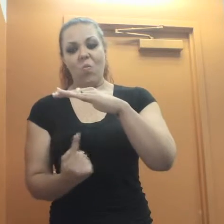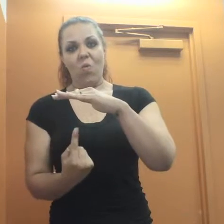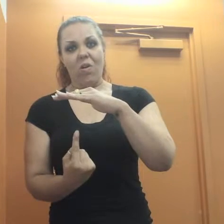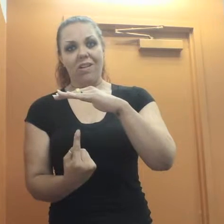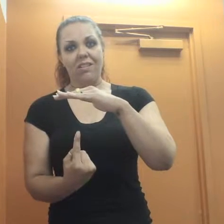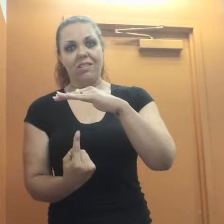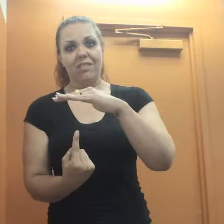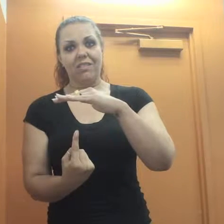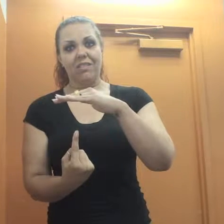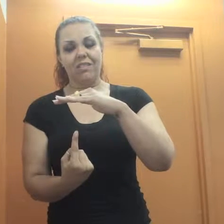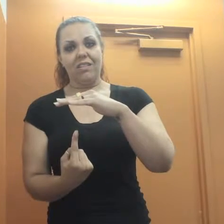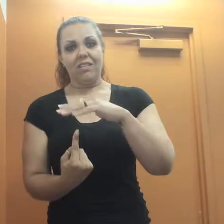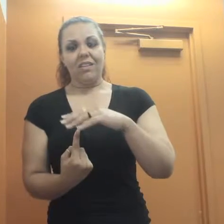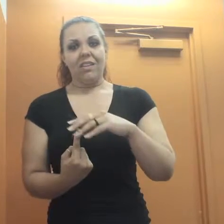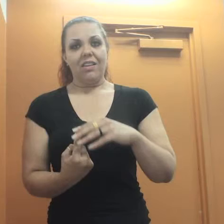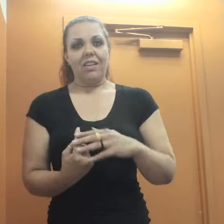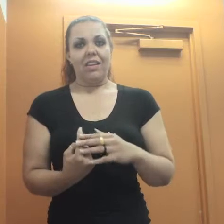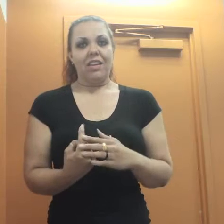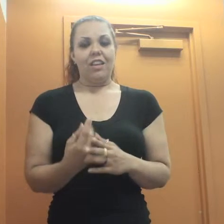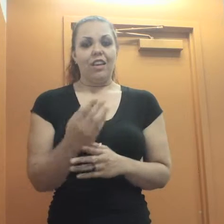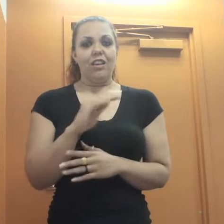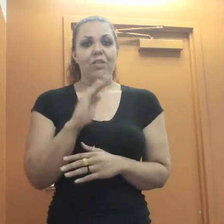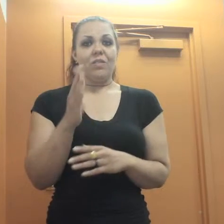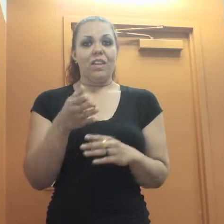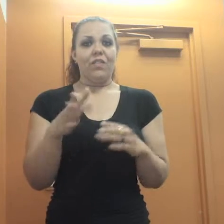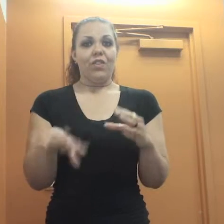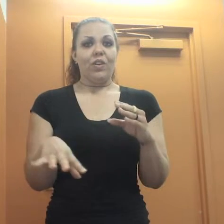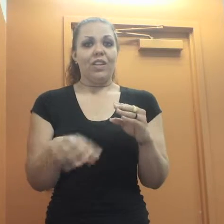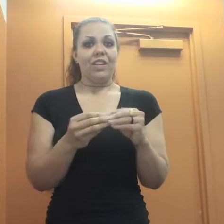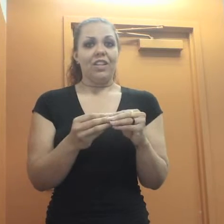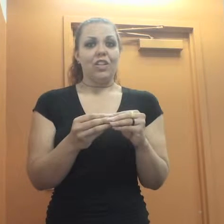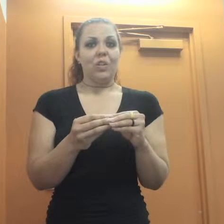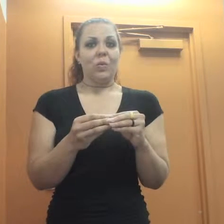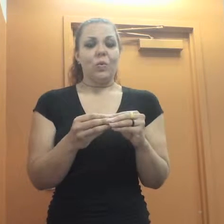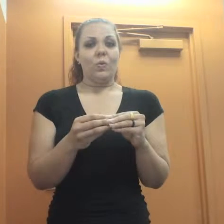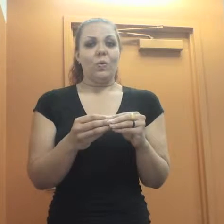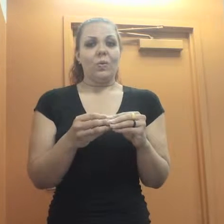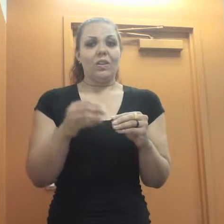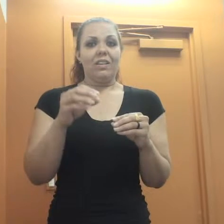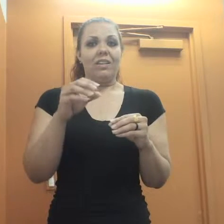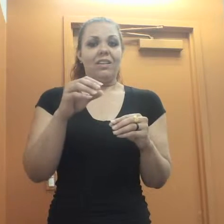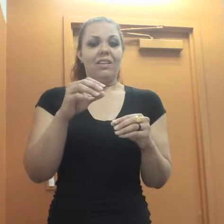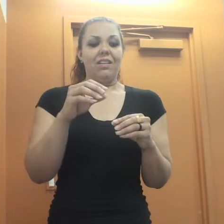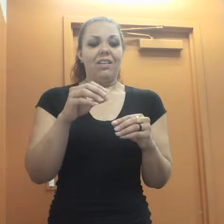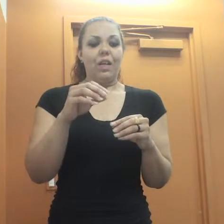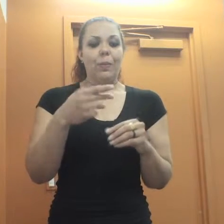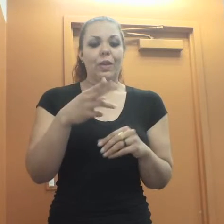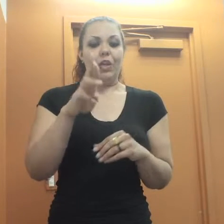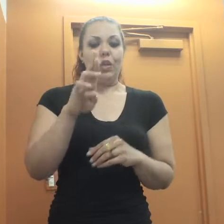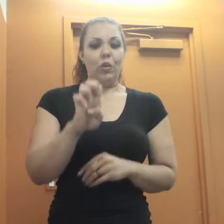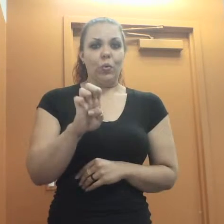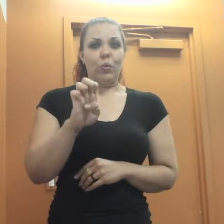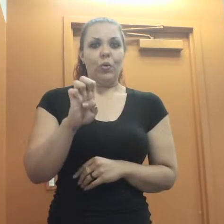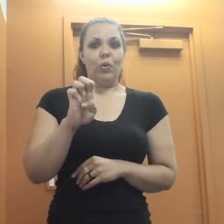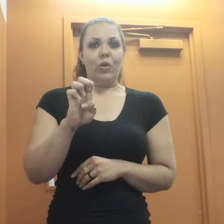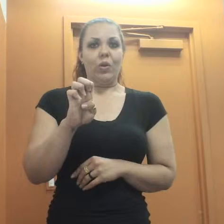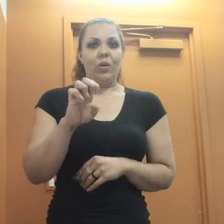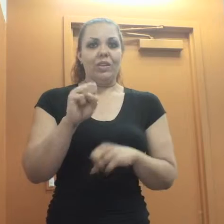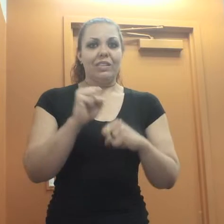that you never include pure solids or pure liquids in an equilibrium constant expression. Since the reactant here is